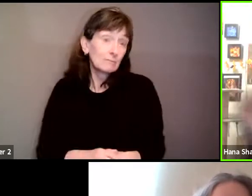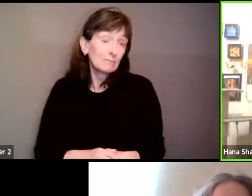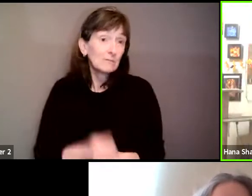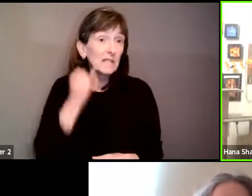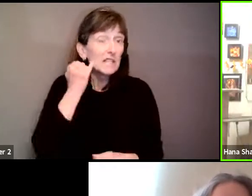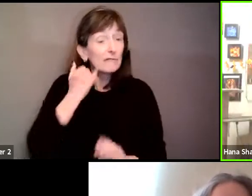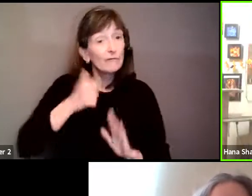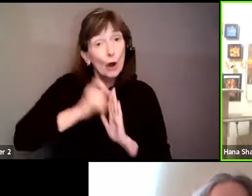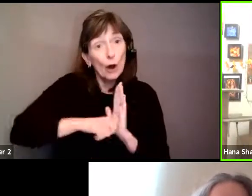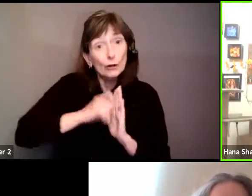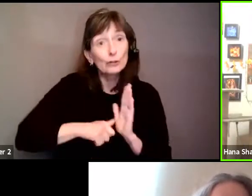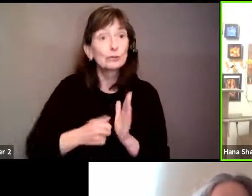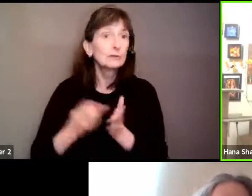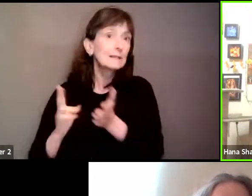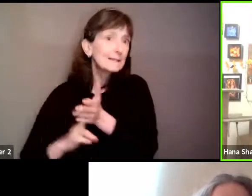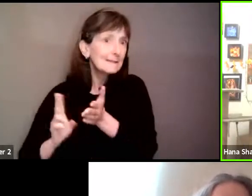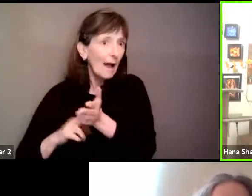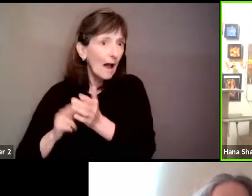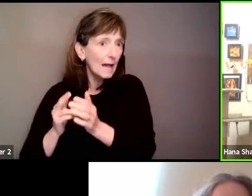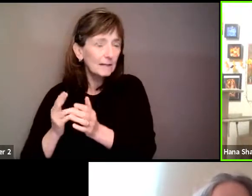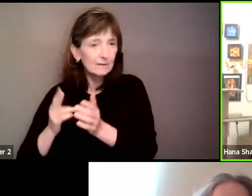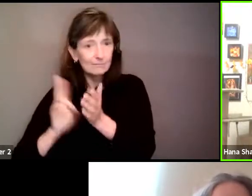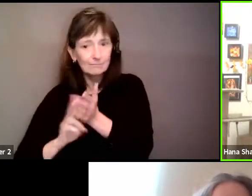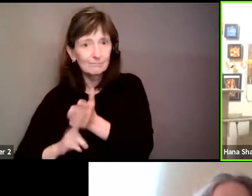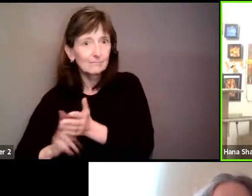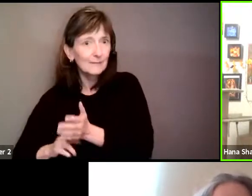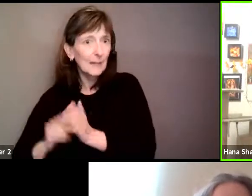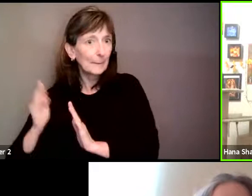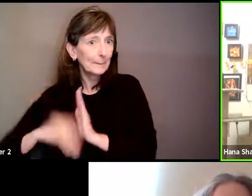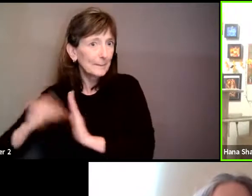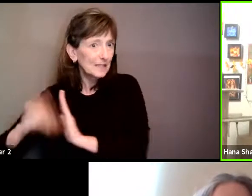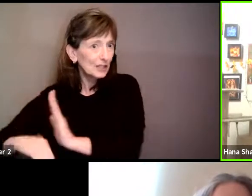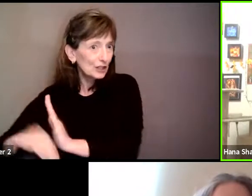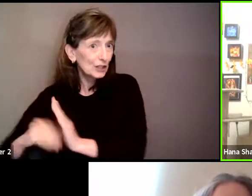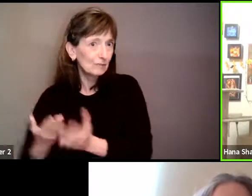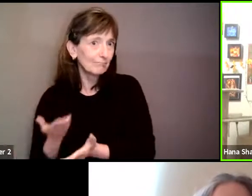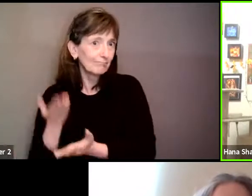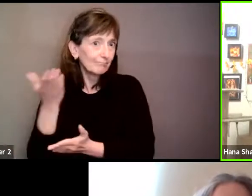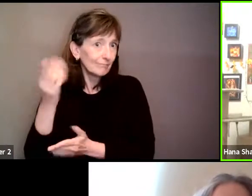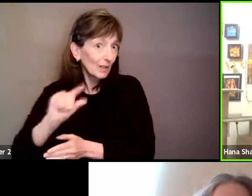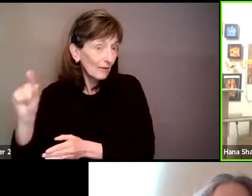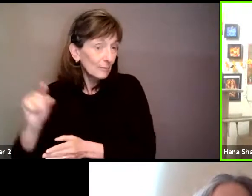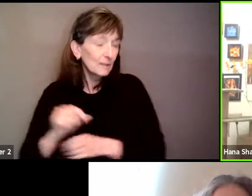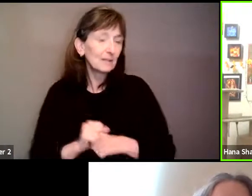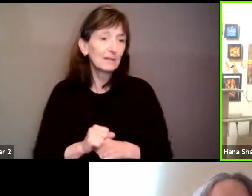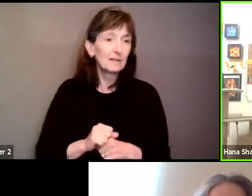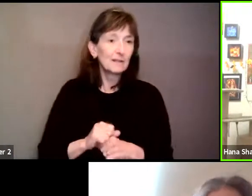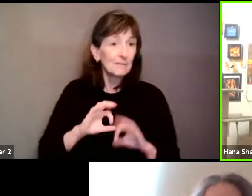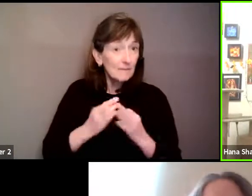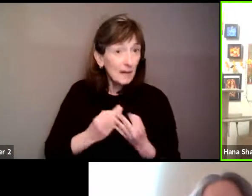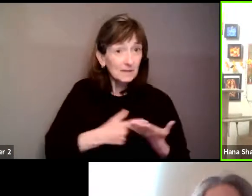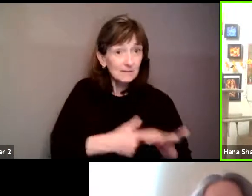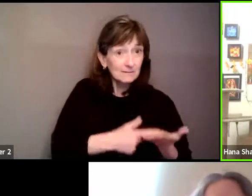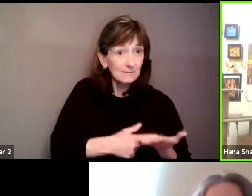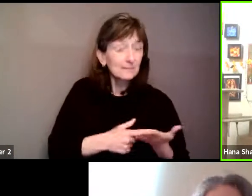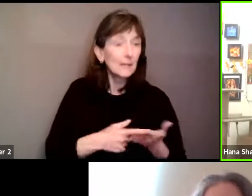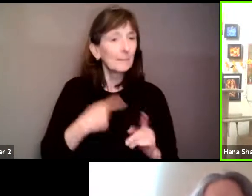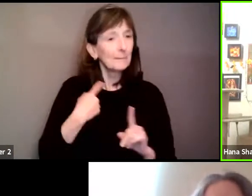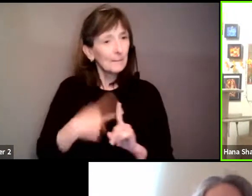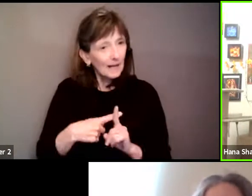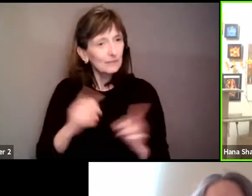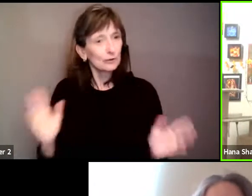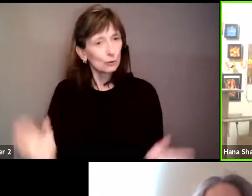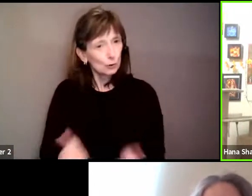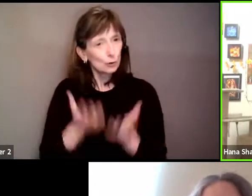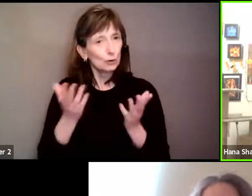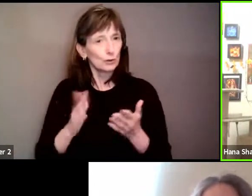sign petitions, speak to your family, but also nurture the relationships around you. Healthy